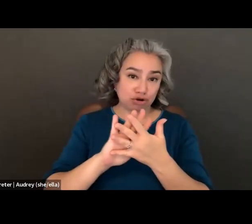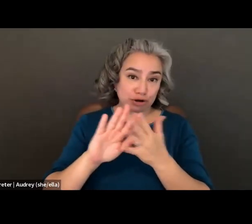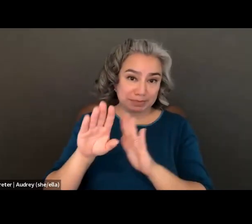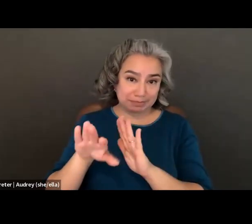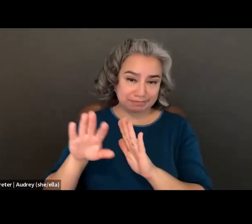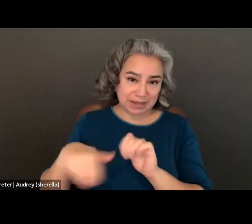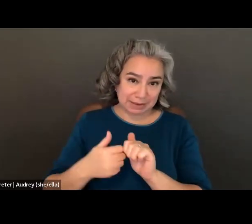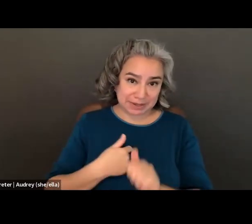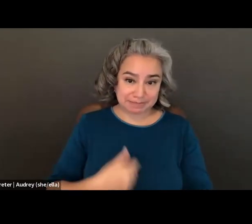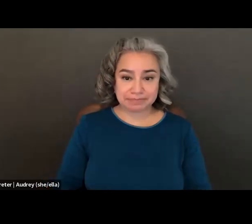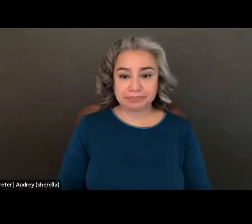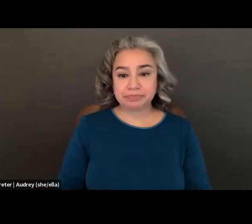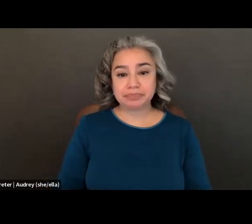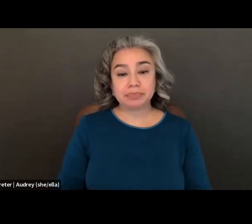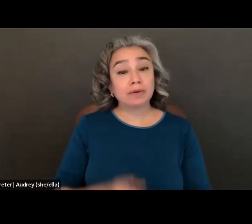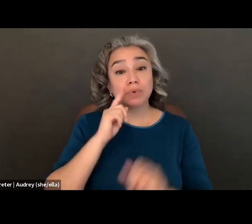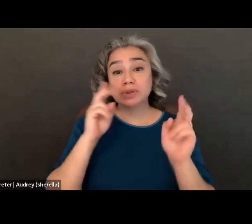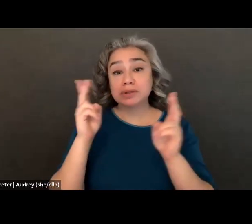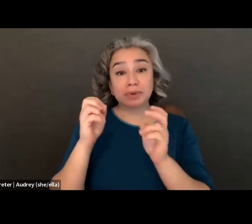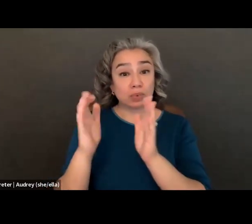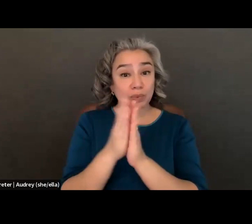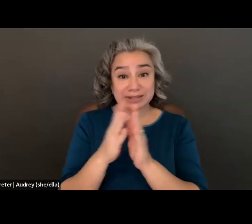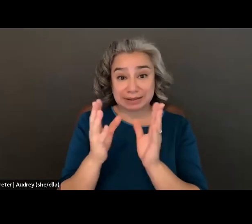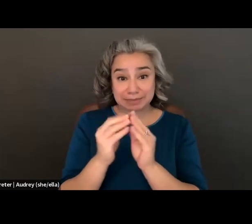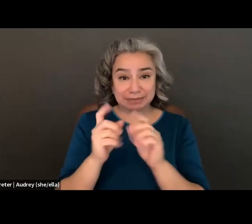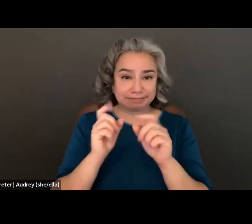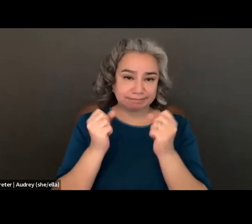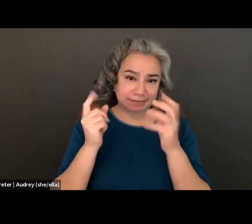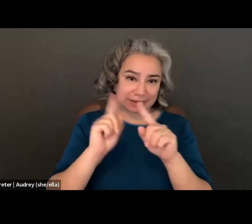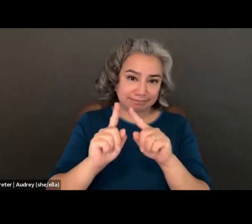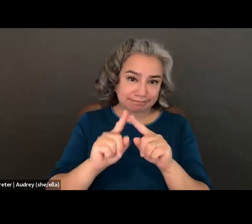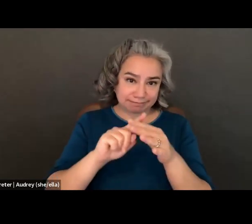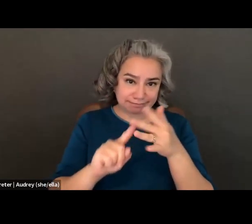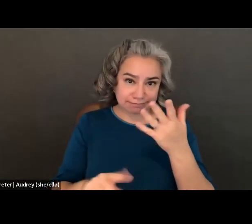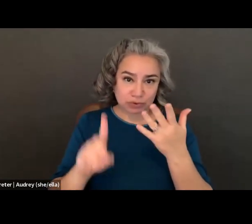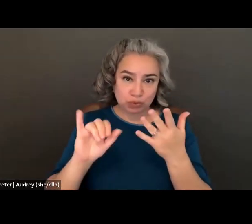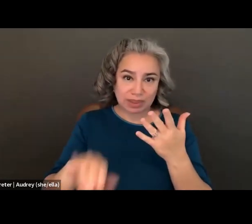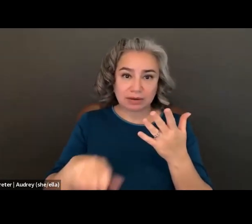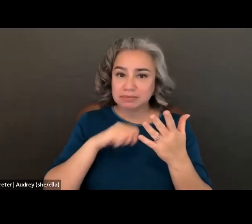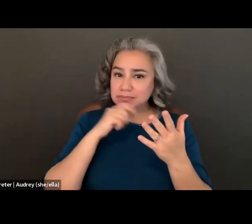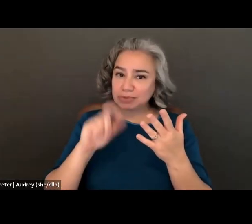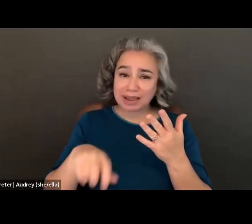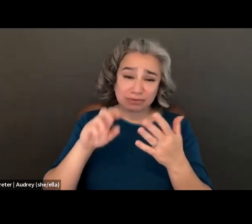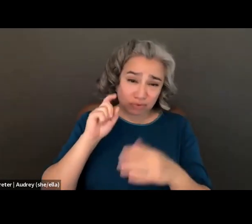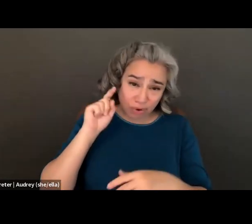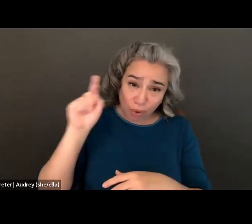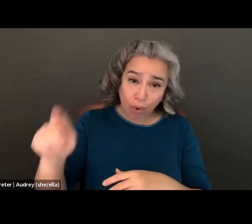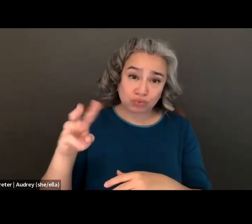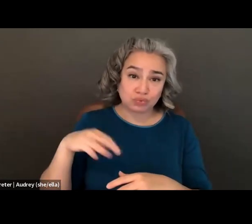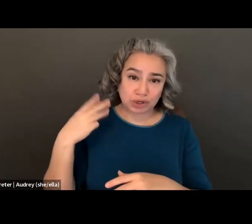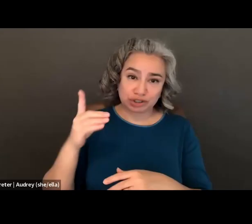On the topic of requesting a meeting, there are many ways to do this, and it is not necessary to travel all the way to Washington,